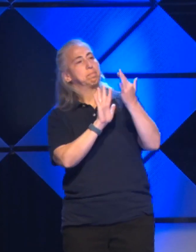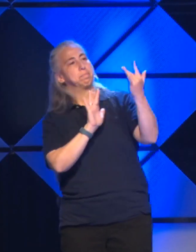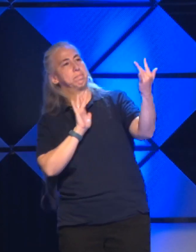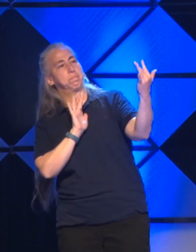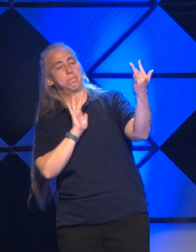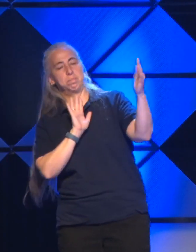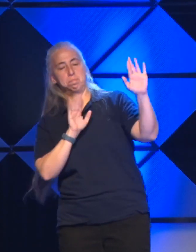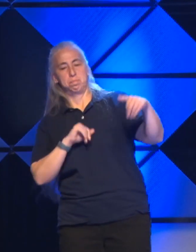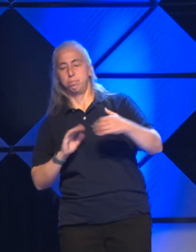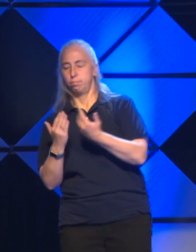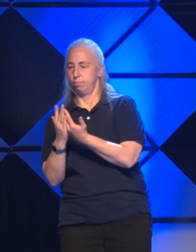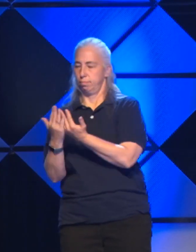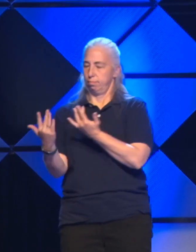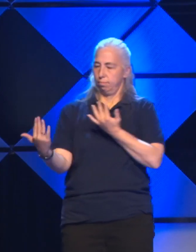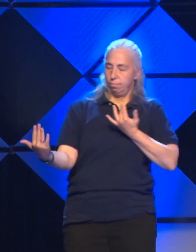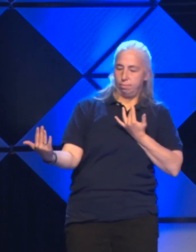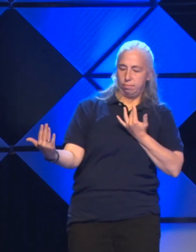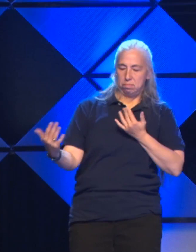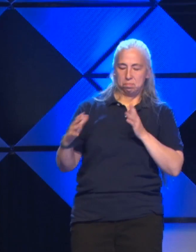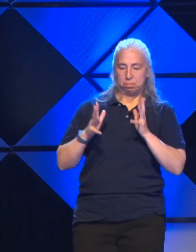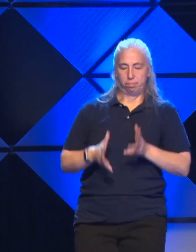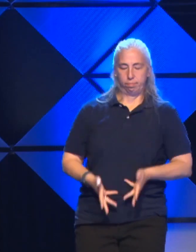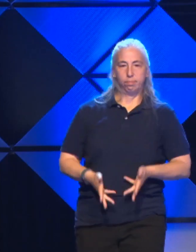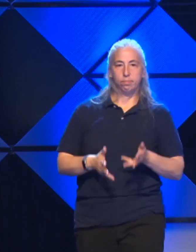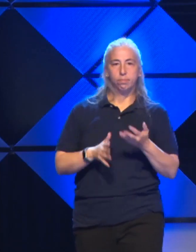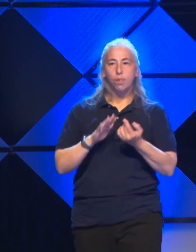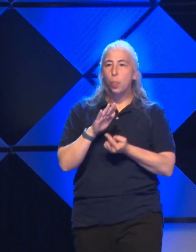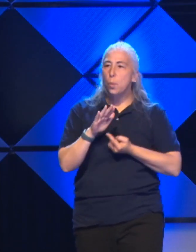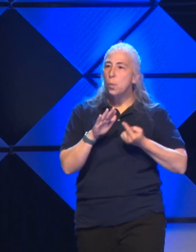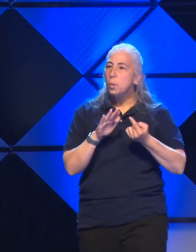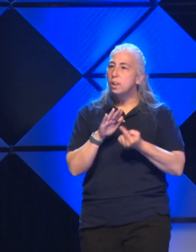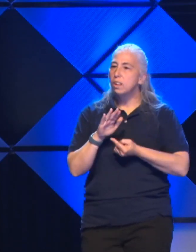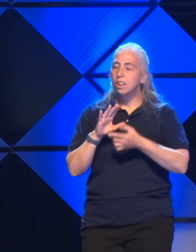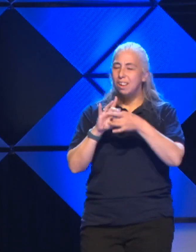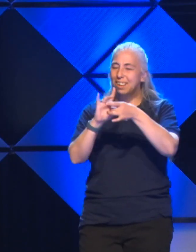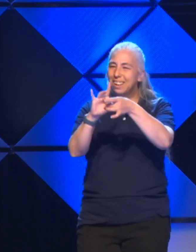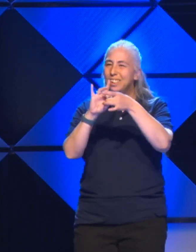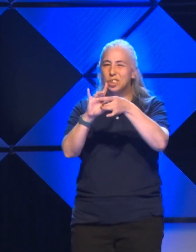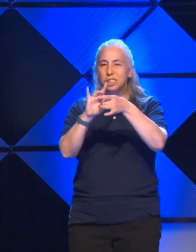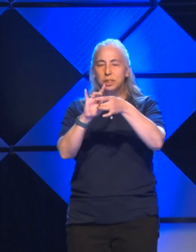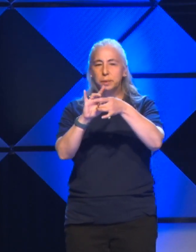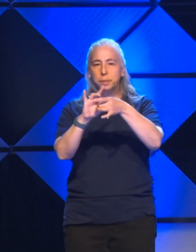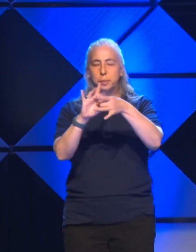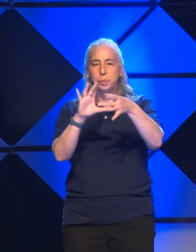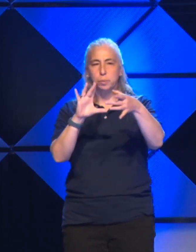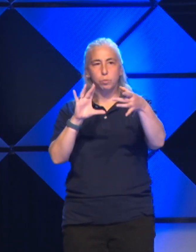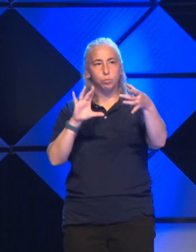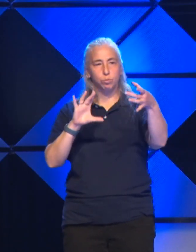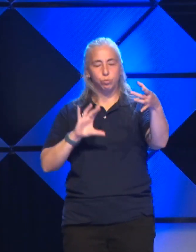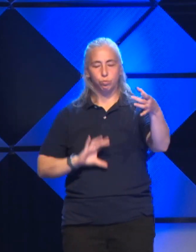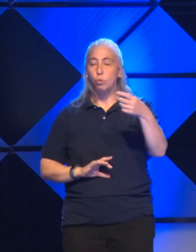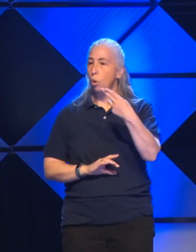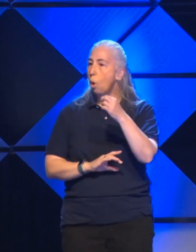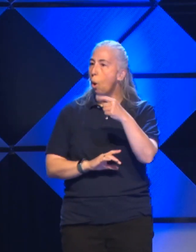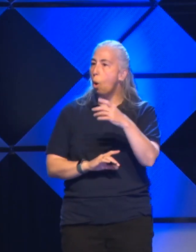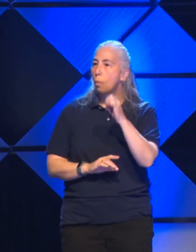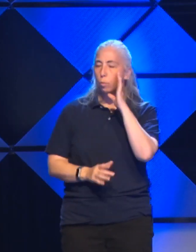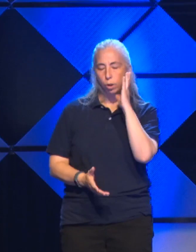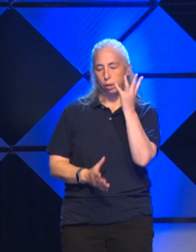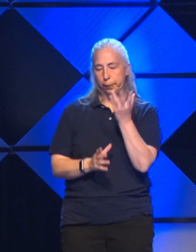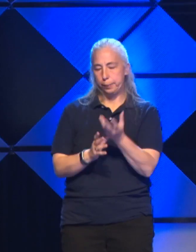and cultivate a lack of connection in our lives, level of hope will go down. Now,